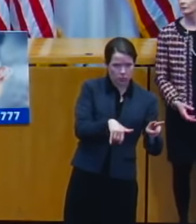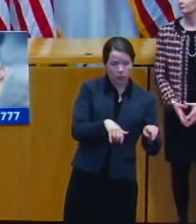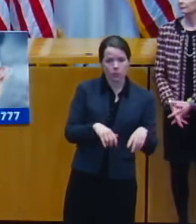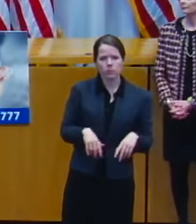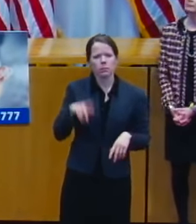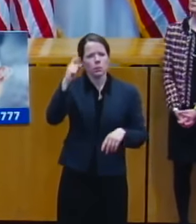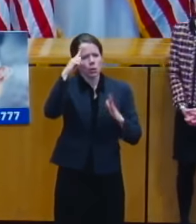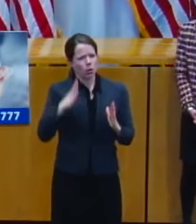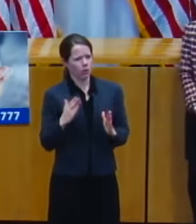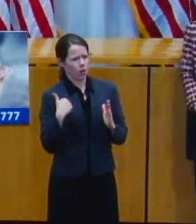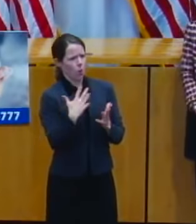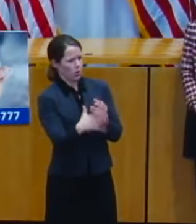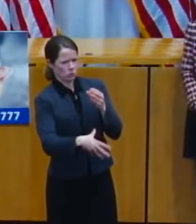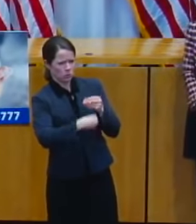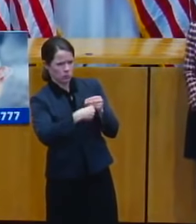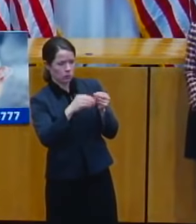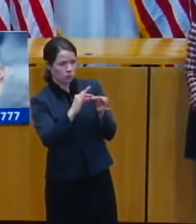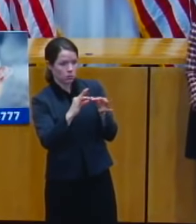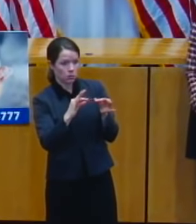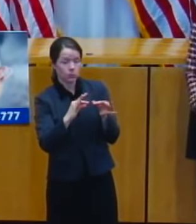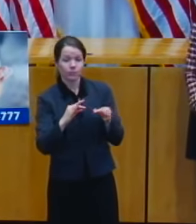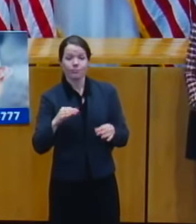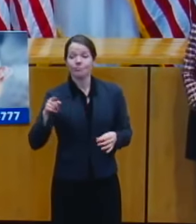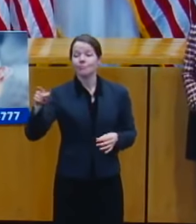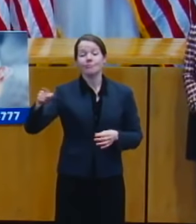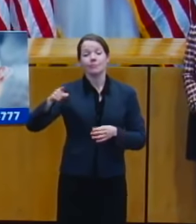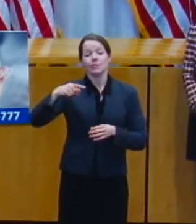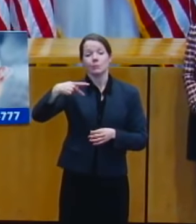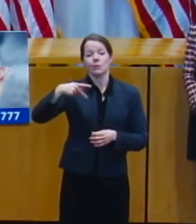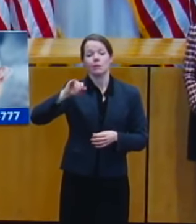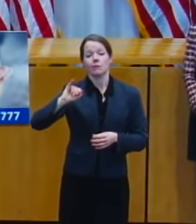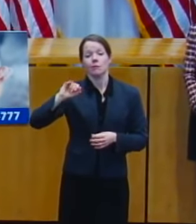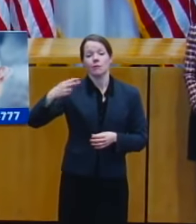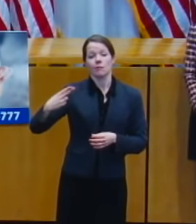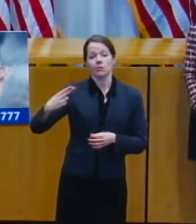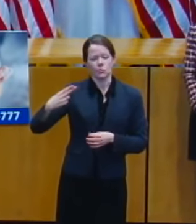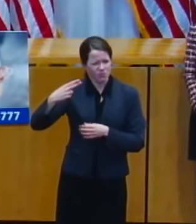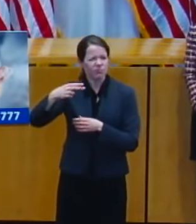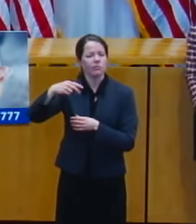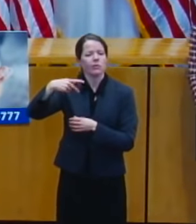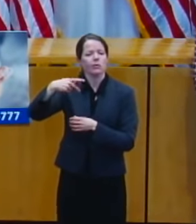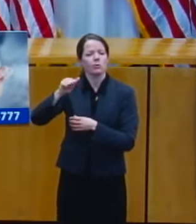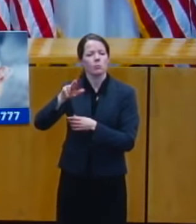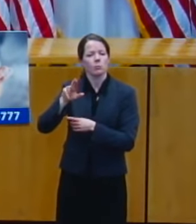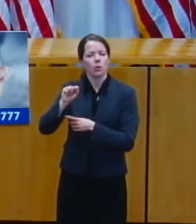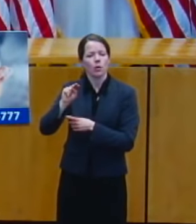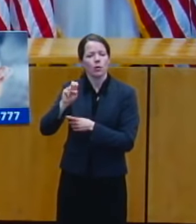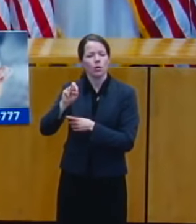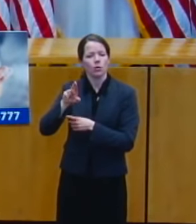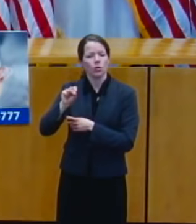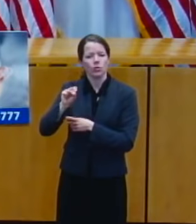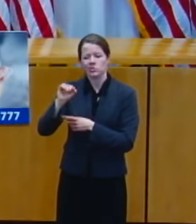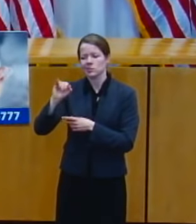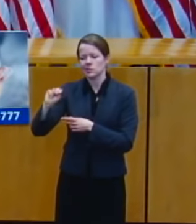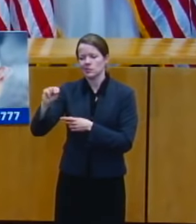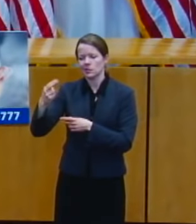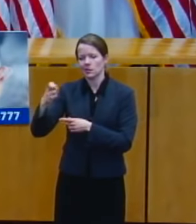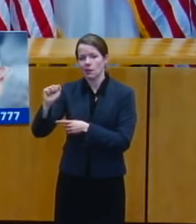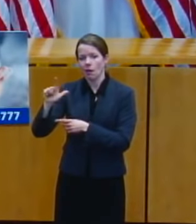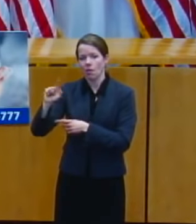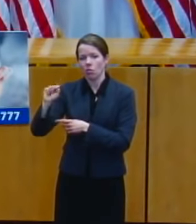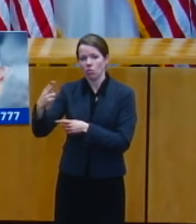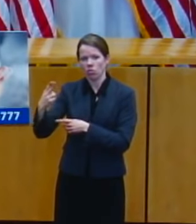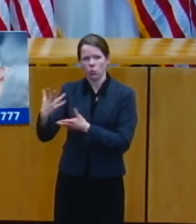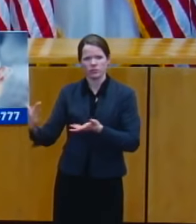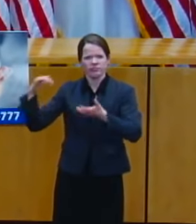very big and very broad, somewhat unprecedented contact tracing program, we spent a lot of